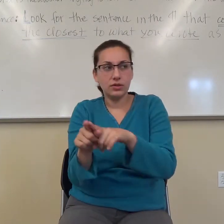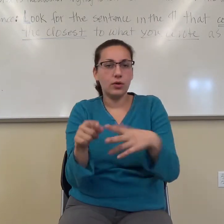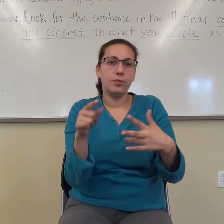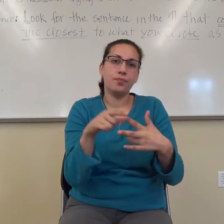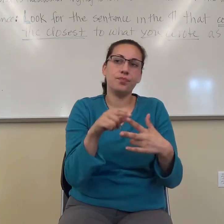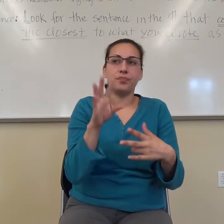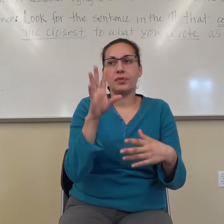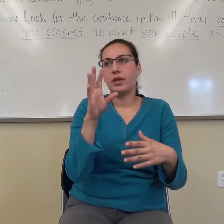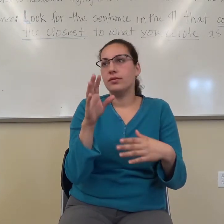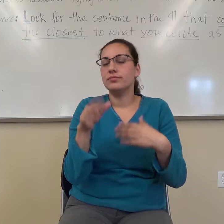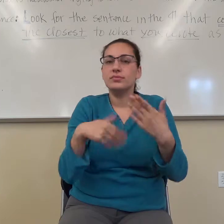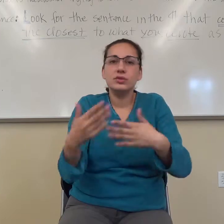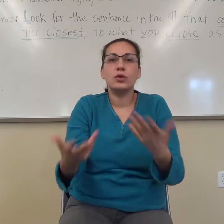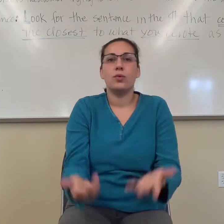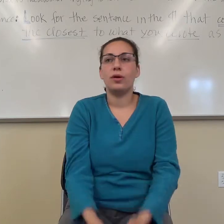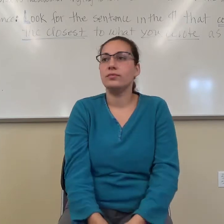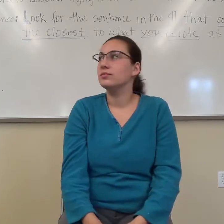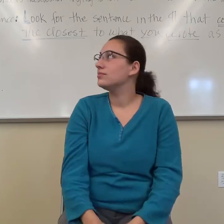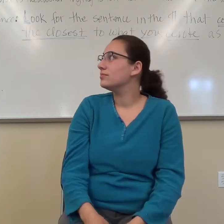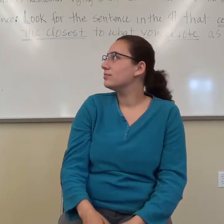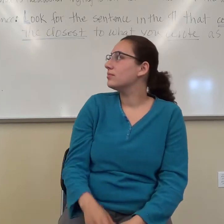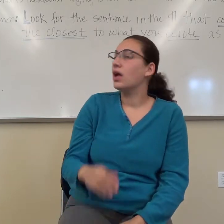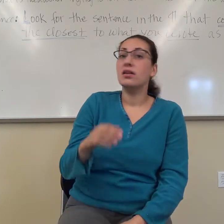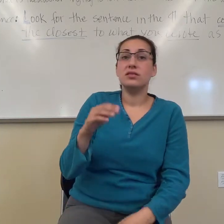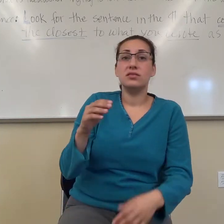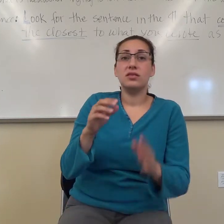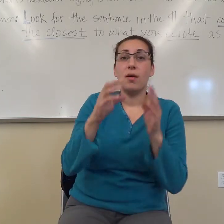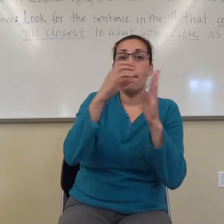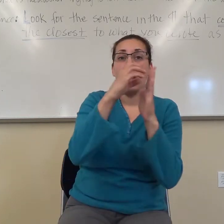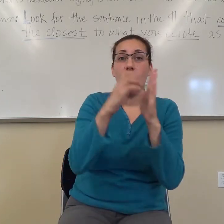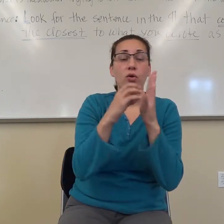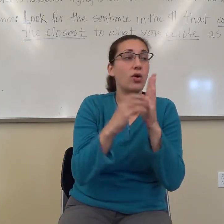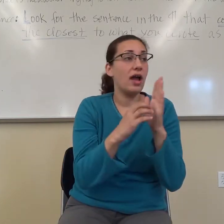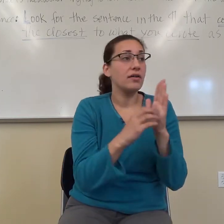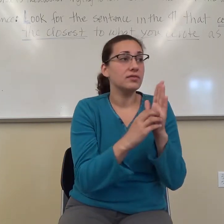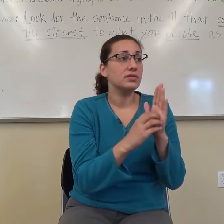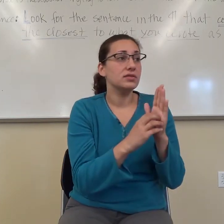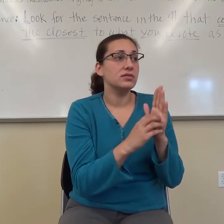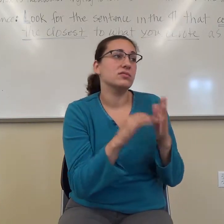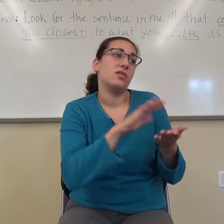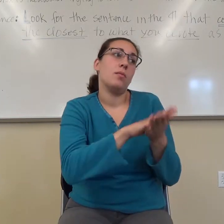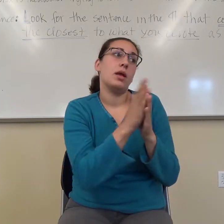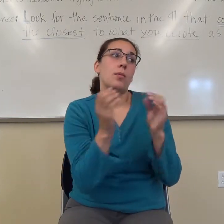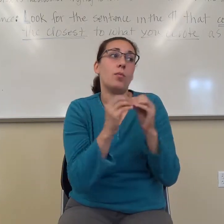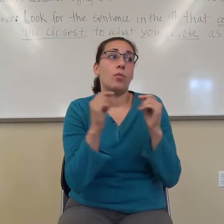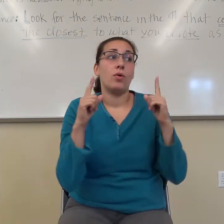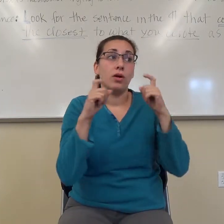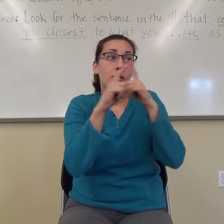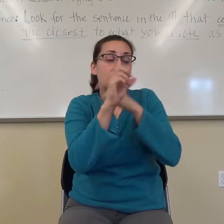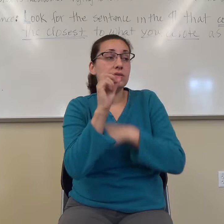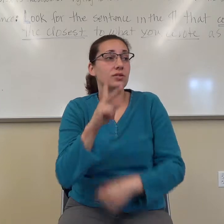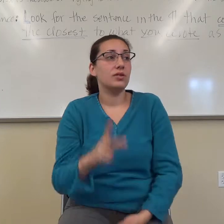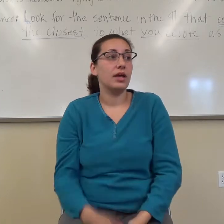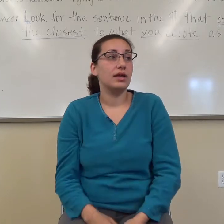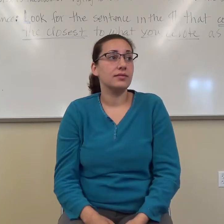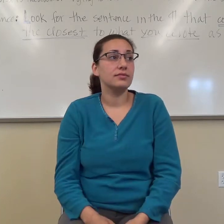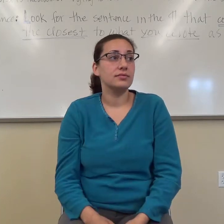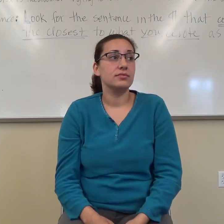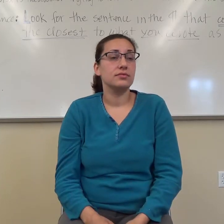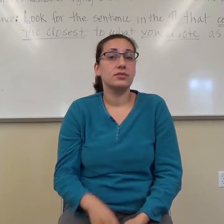You notice how these are getting longer, and they're going to keep getting longer. Okay, so do the vocab quiz, and then come up and get